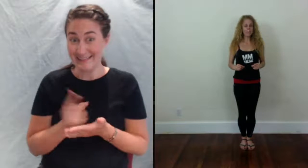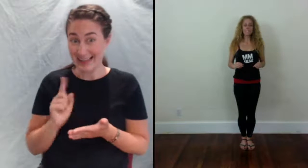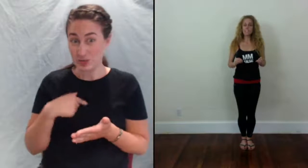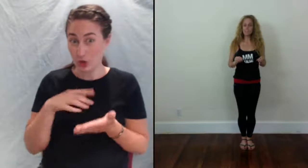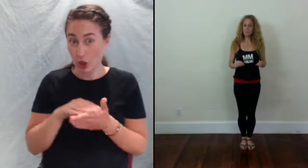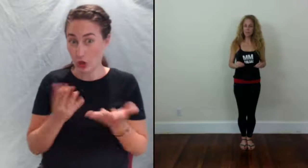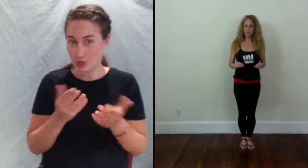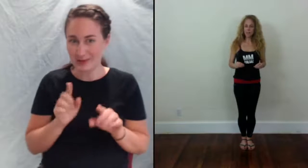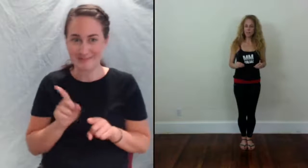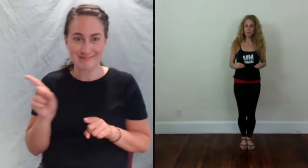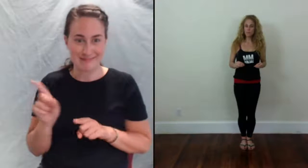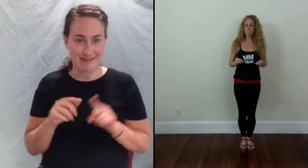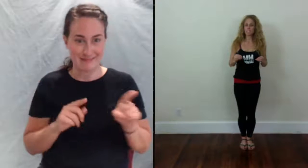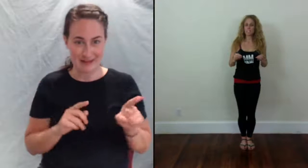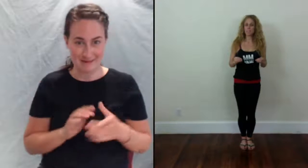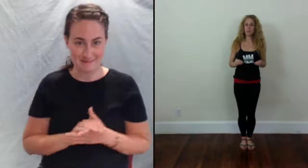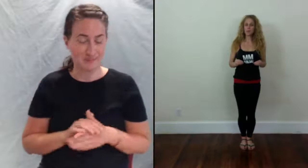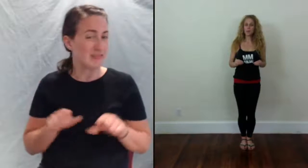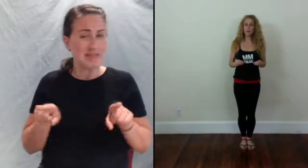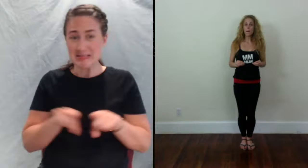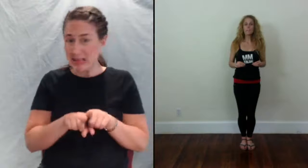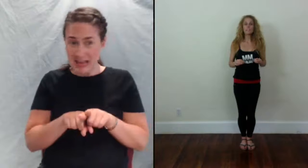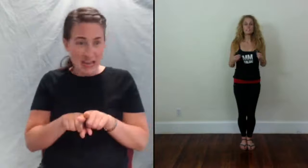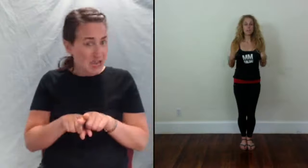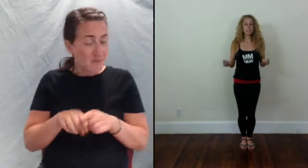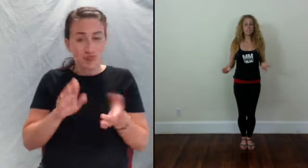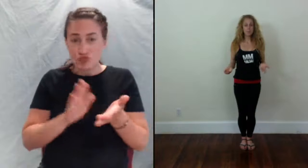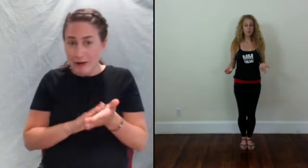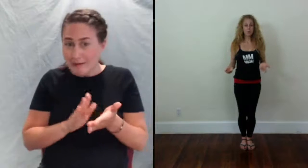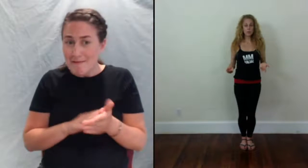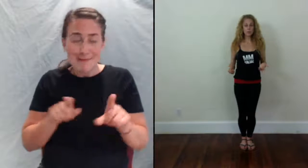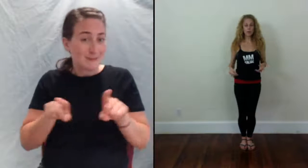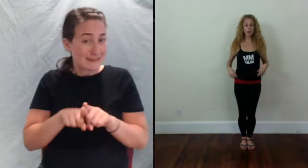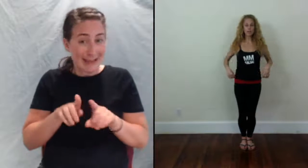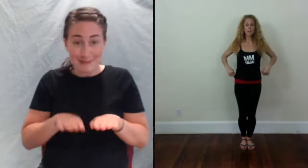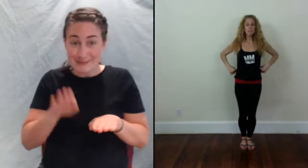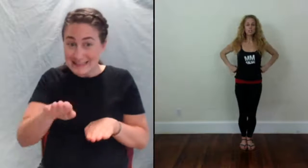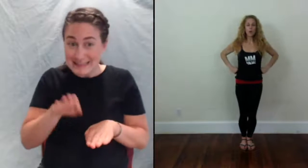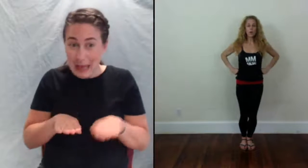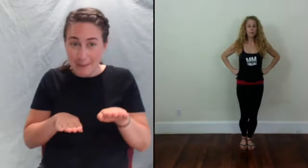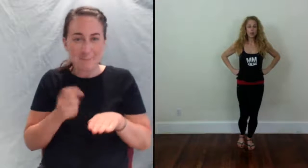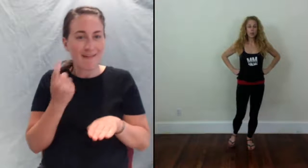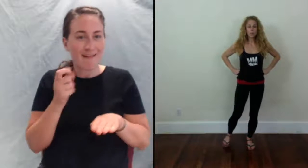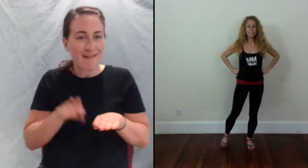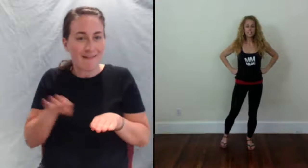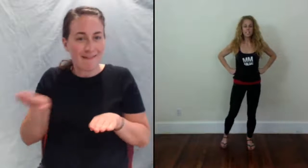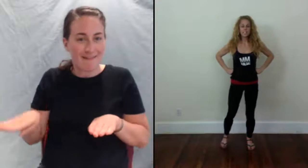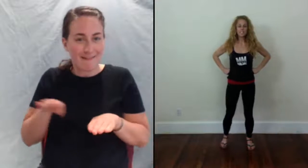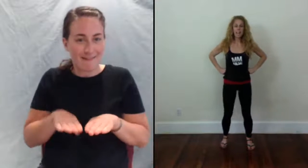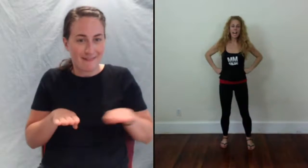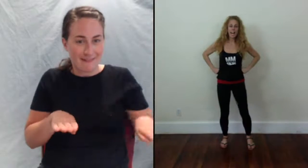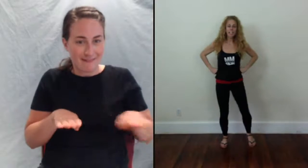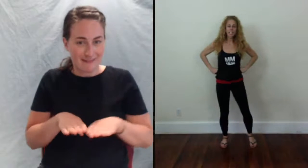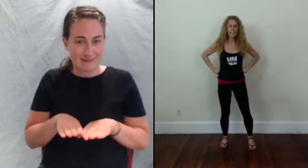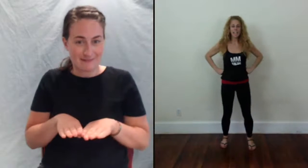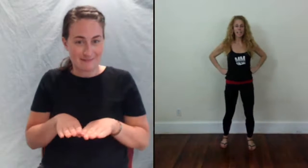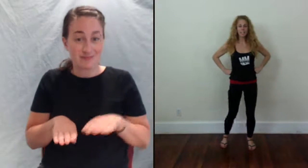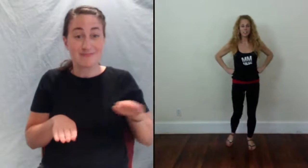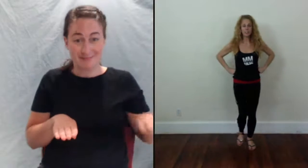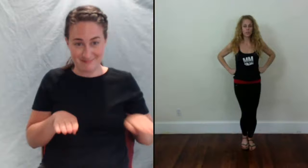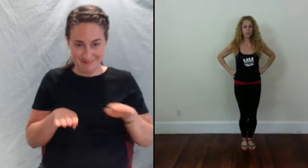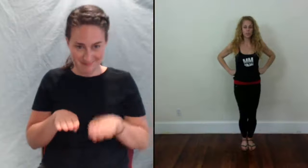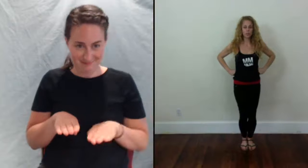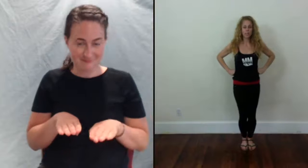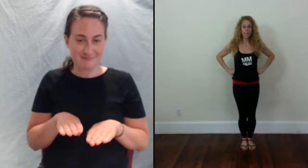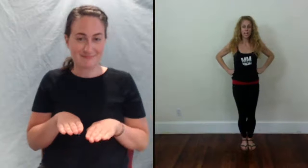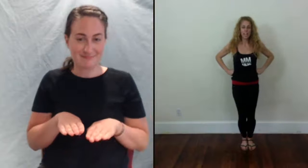step. Same step, same rhythm, but stepping sideways from my body. So I'm going to open side